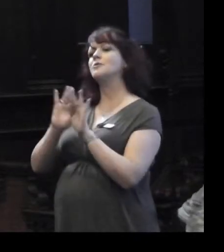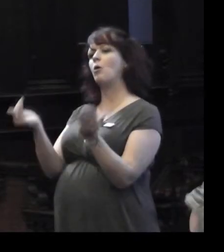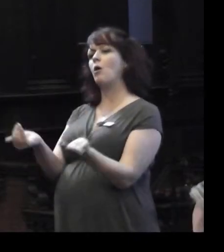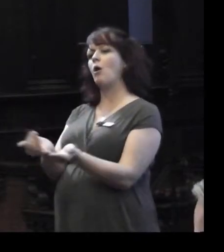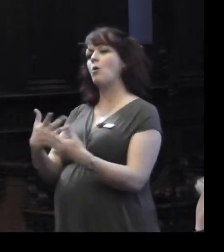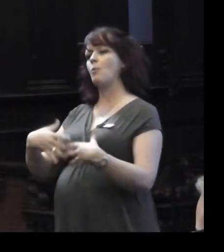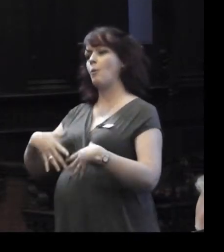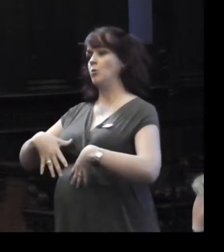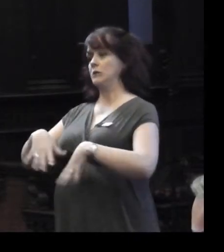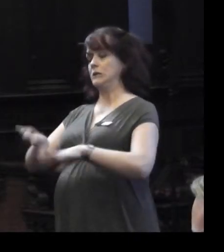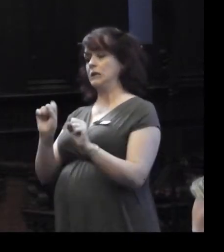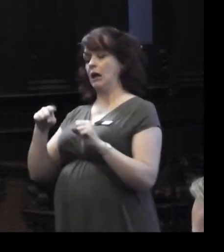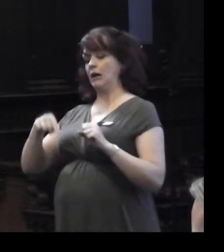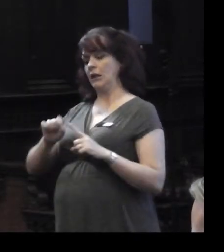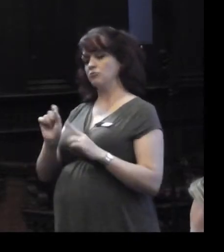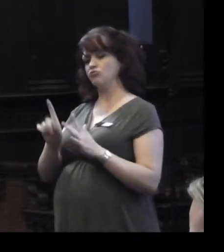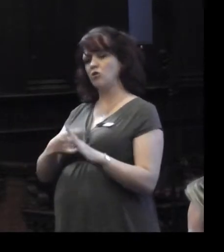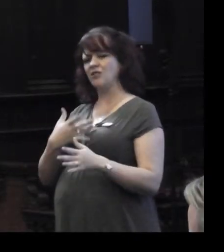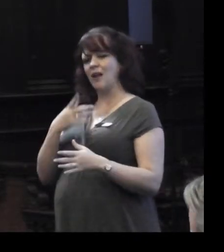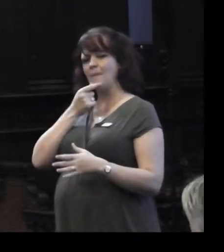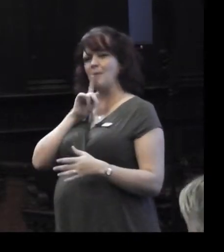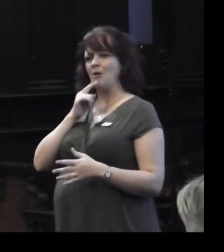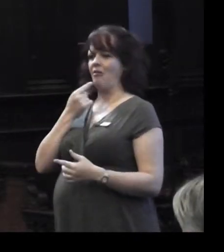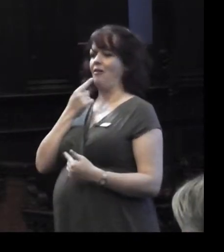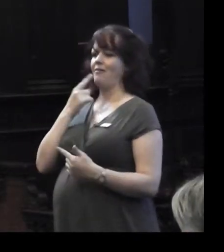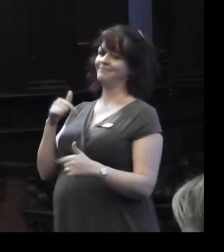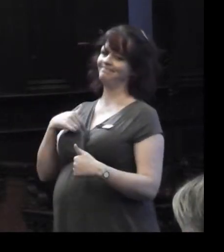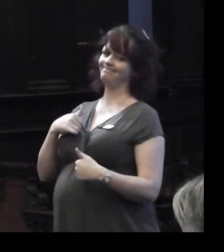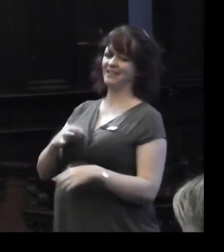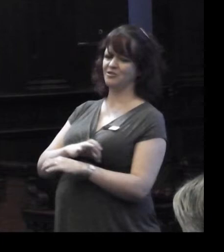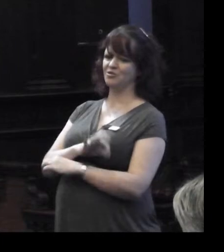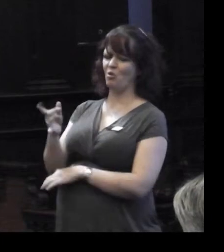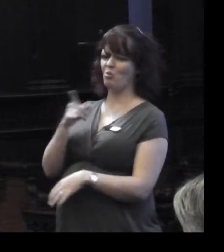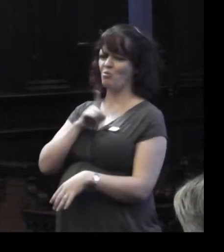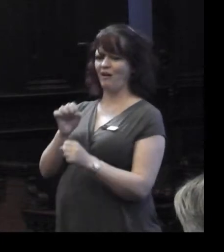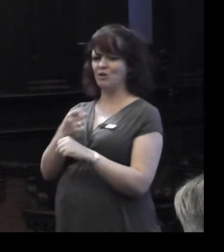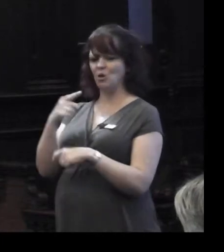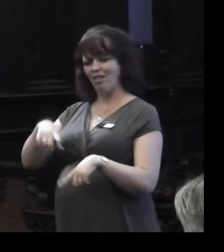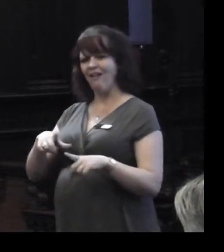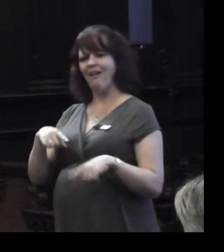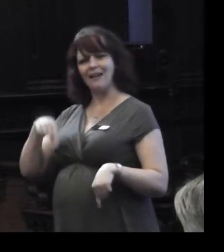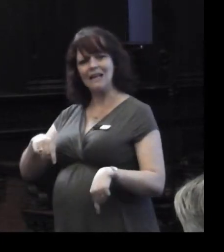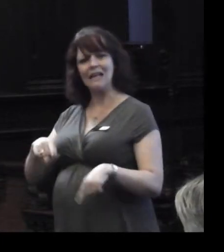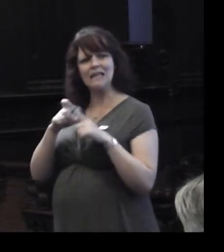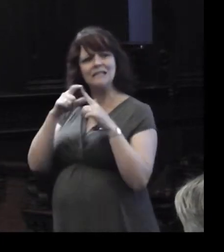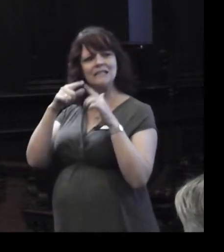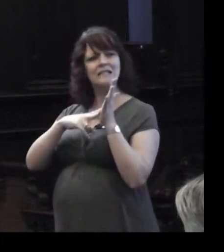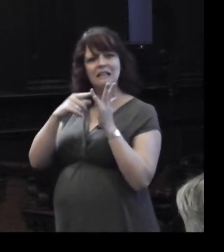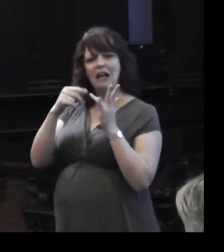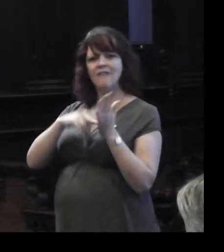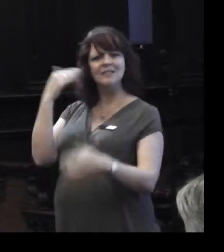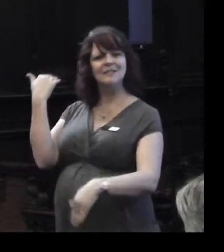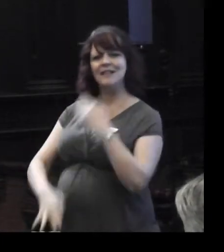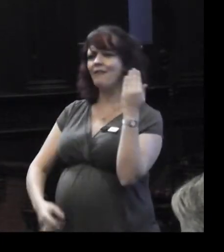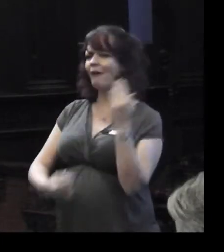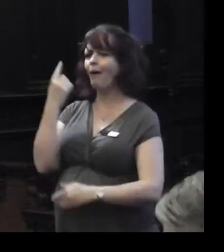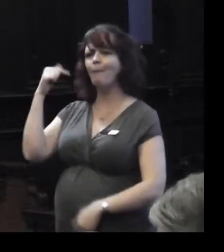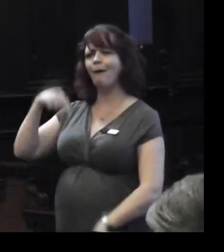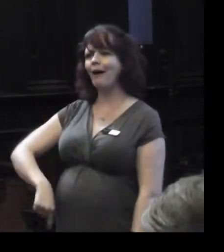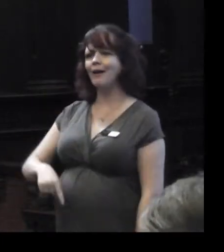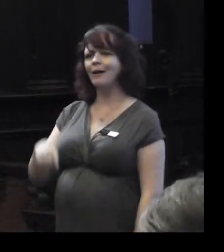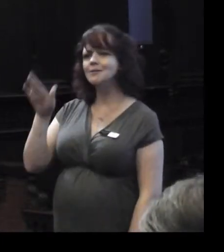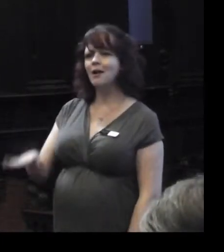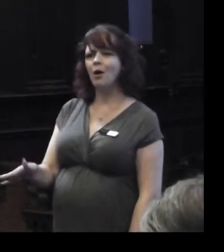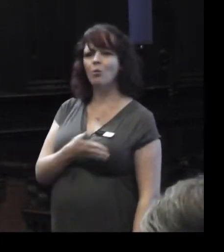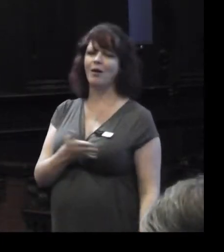for this project, I had people saying to me, "Dawn, why are you doing this in Devon? This doesn't happen here."